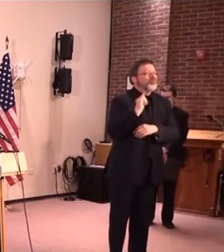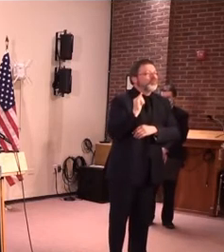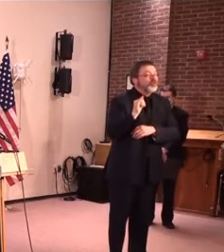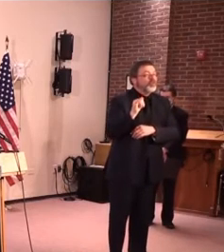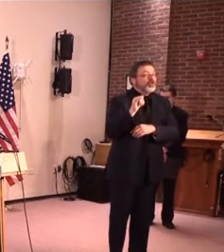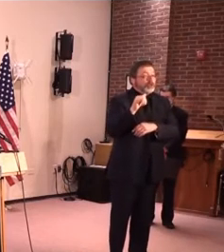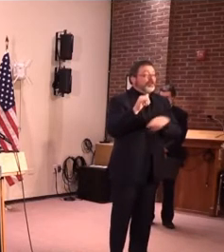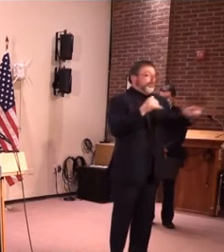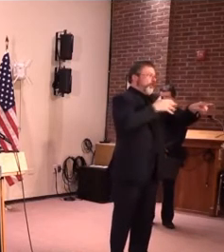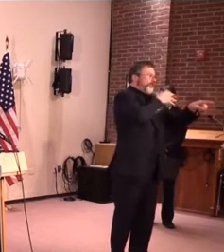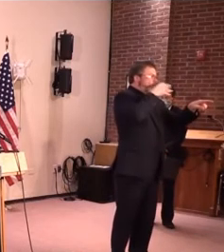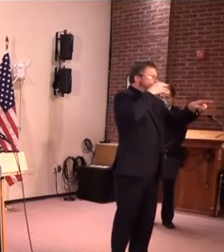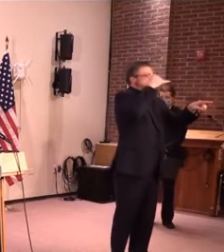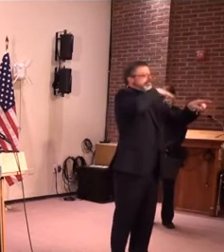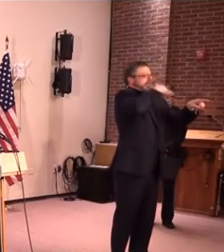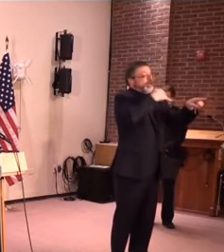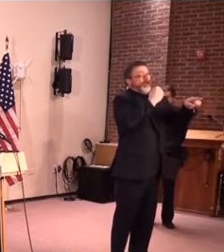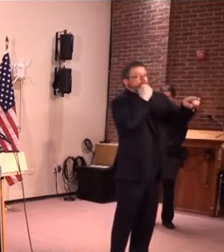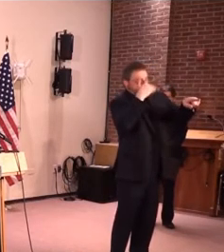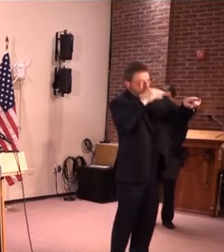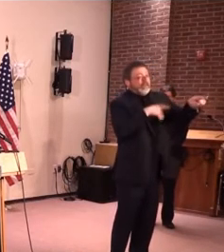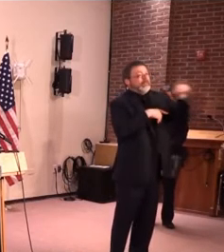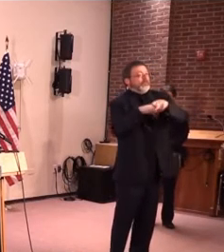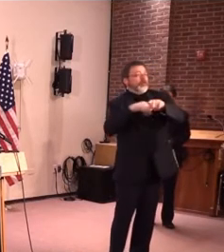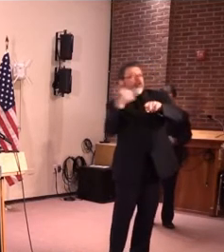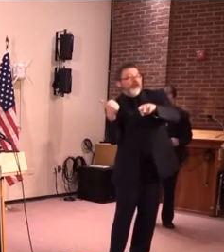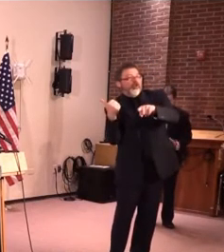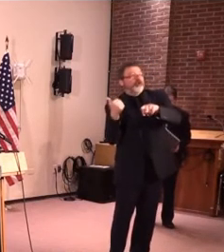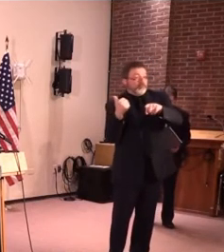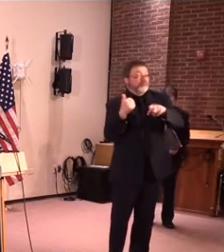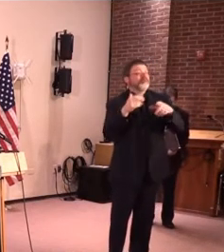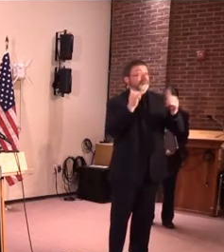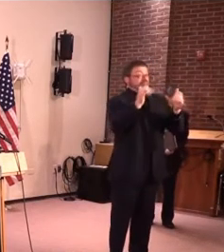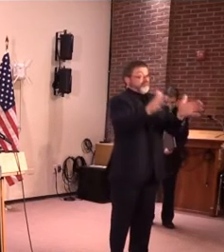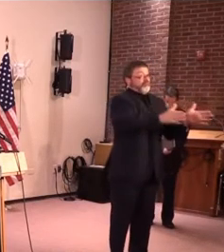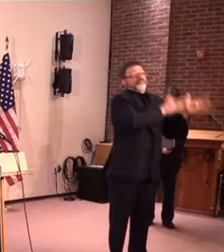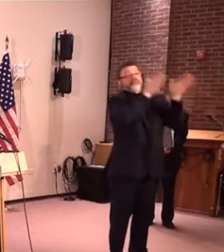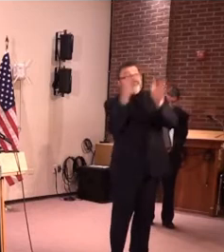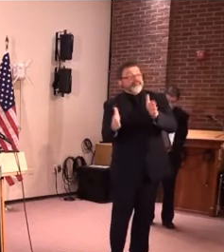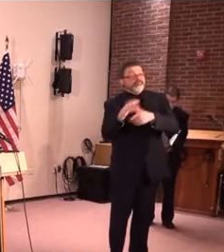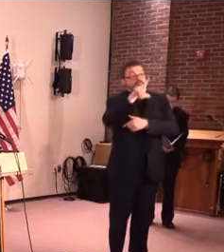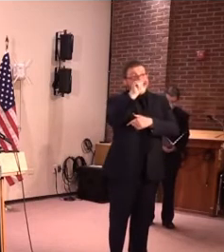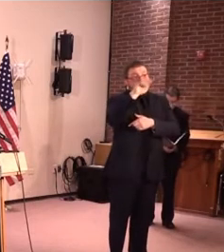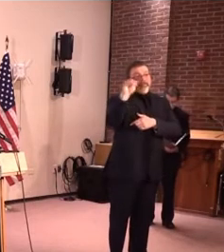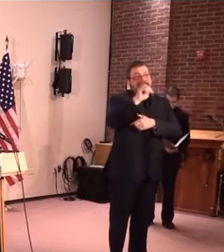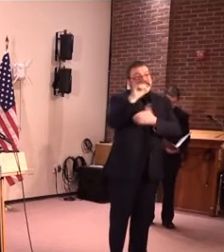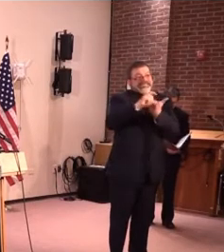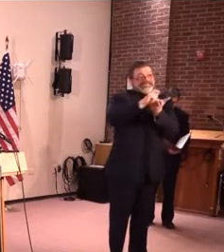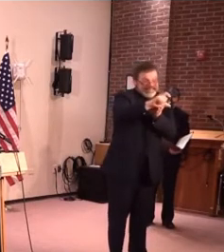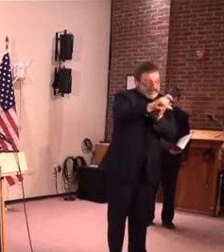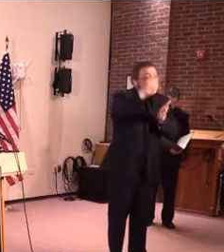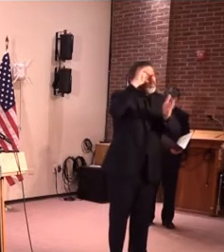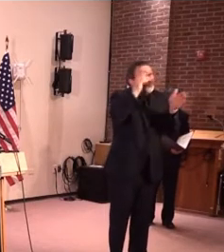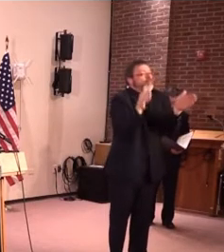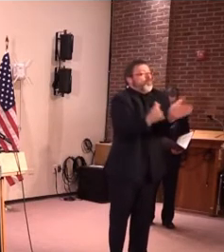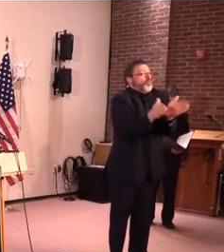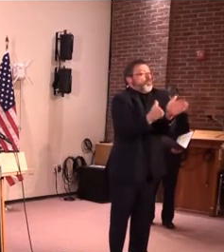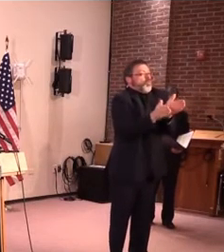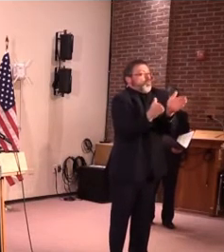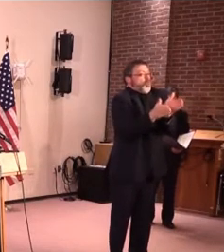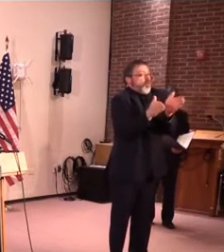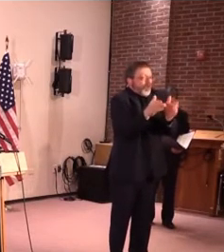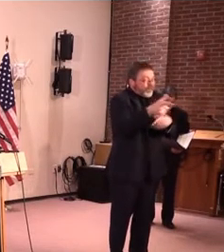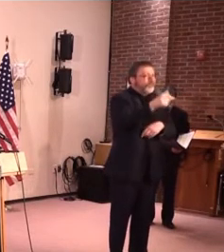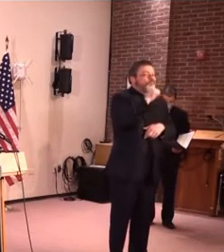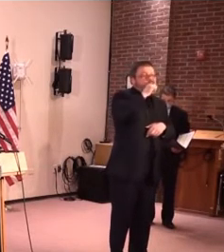in Restart Vermont loans and grants for the heartbeat of our economy, our small businesses and nonprofits with less than